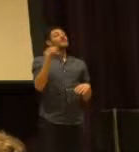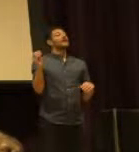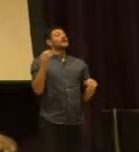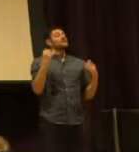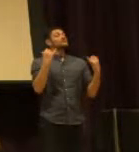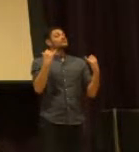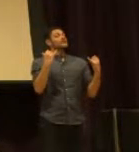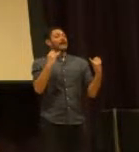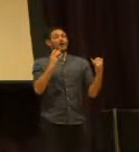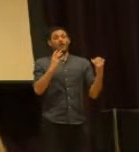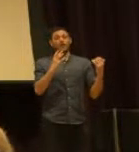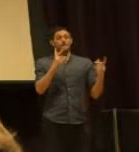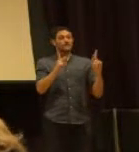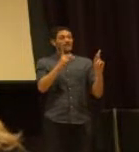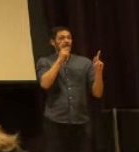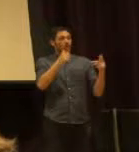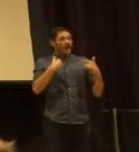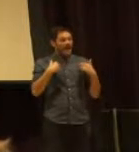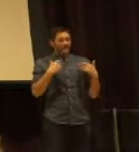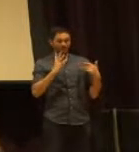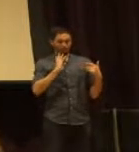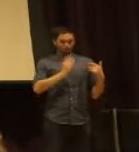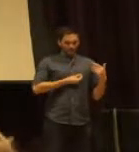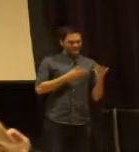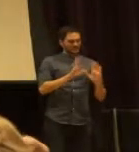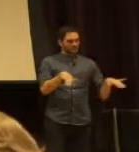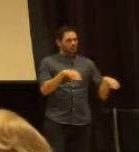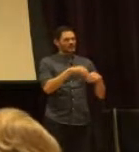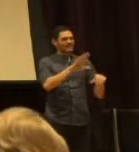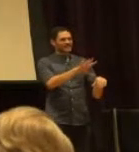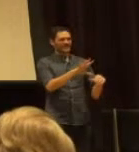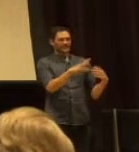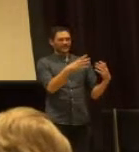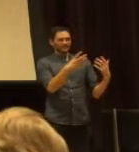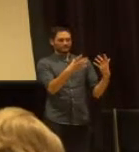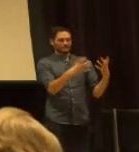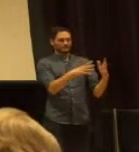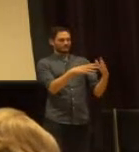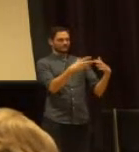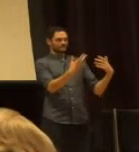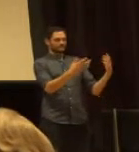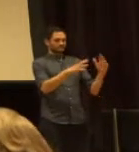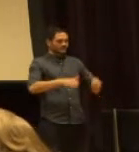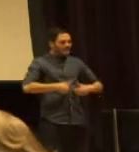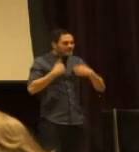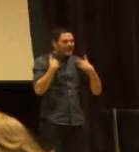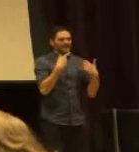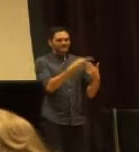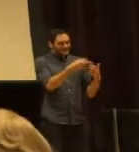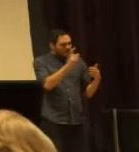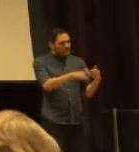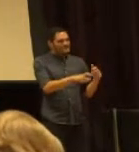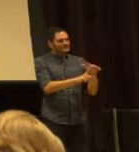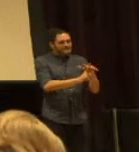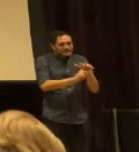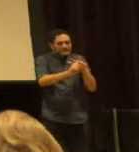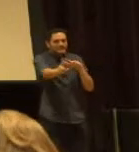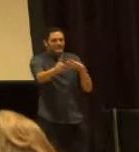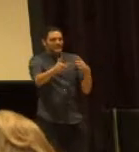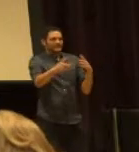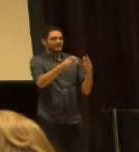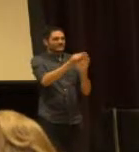fleeing persecution, who are fleeing discrimination, who are fleeing criminalization in states like Texas, states